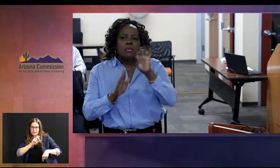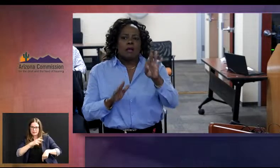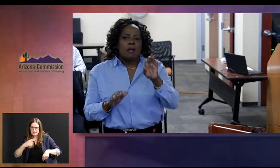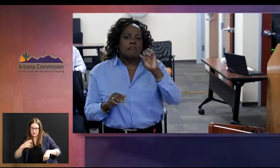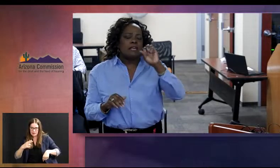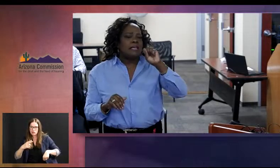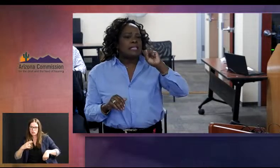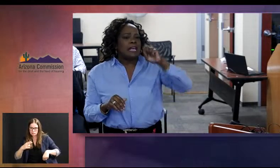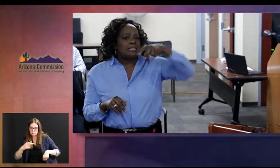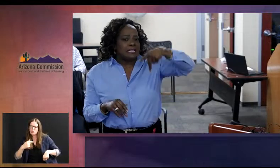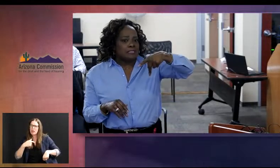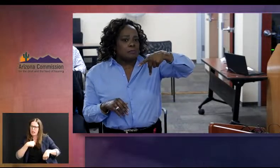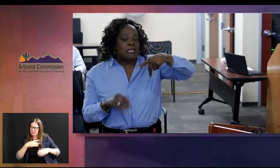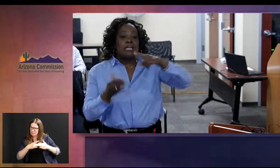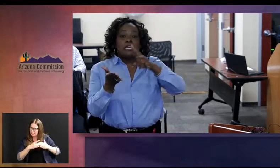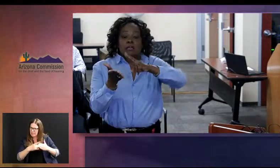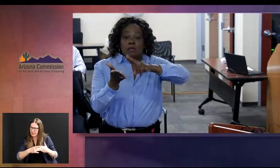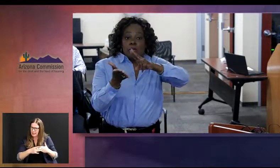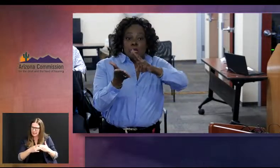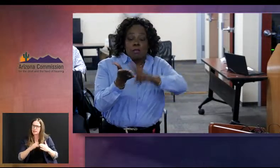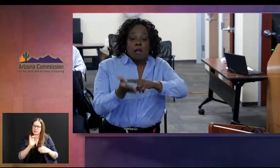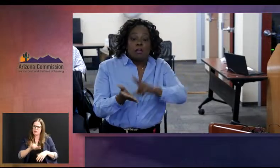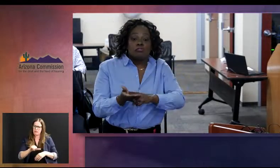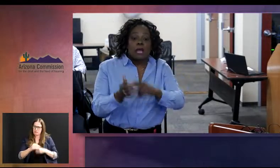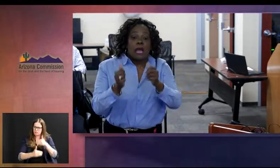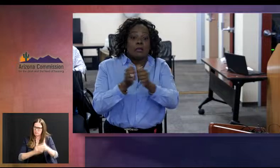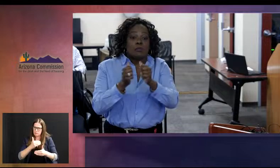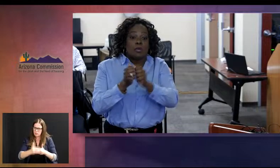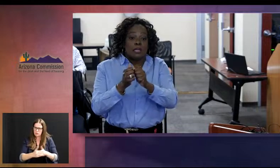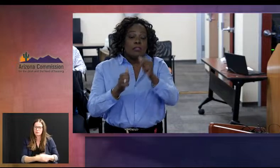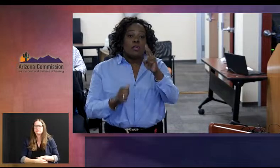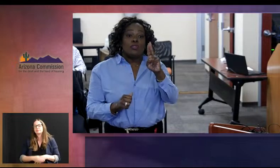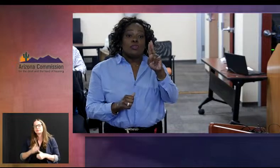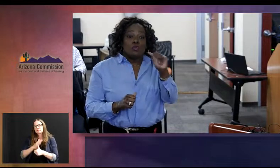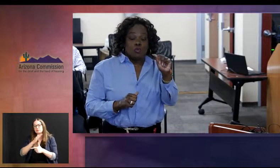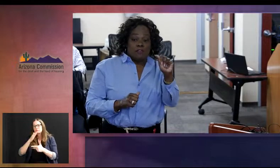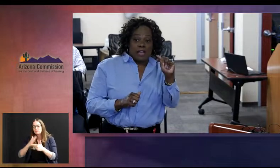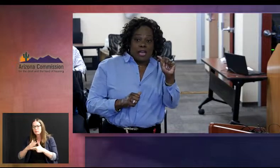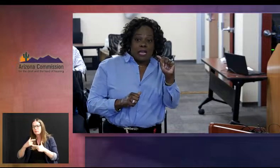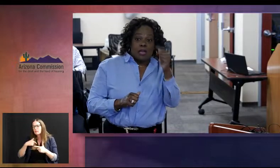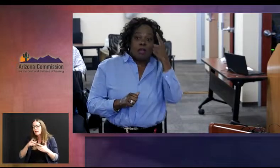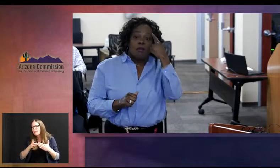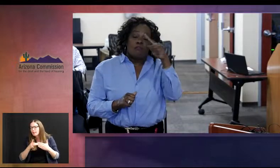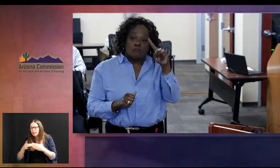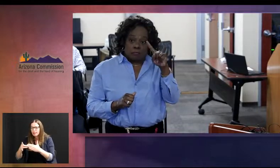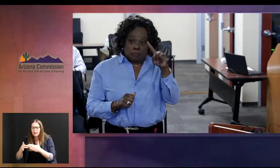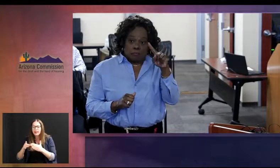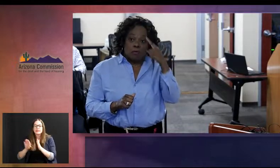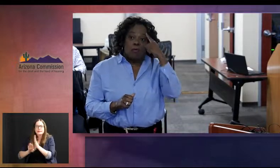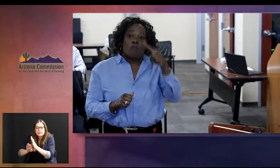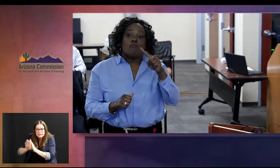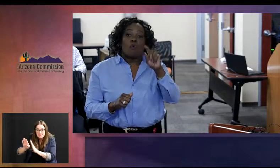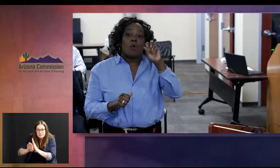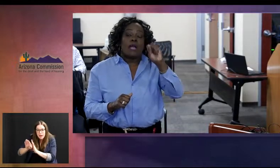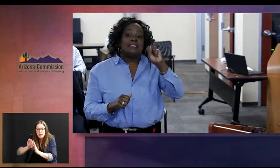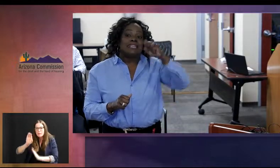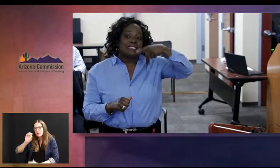I led the development of the SSP contracts with the University of